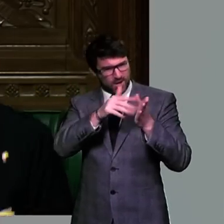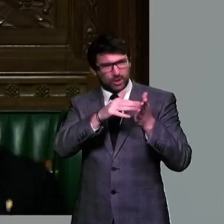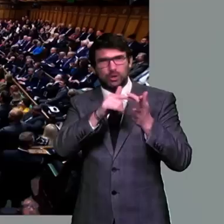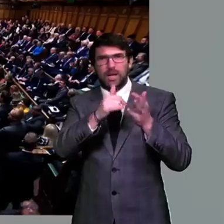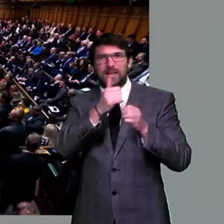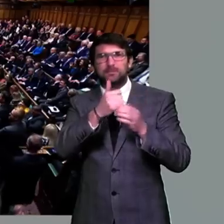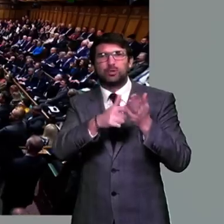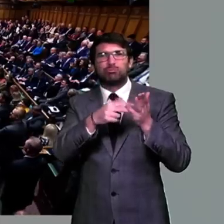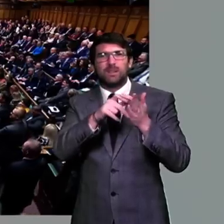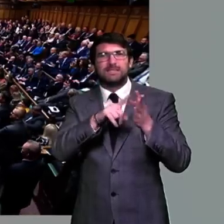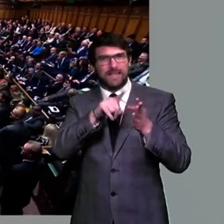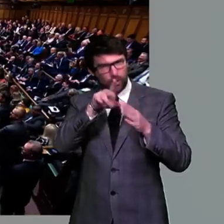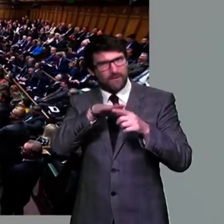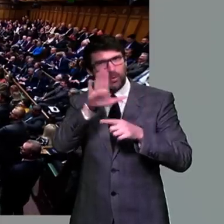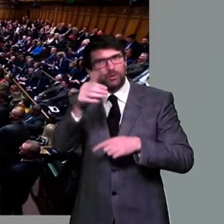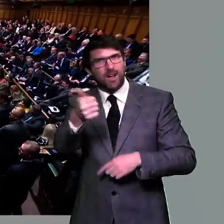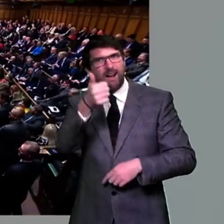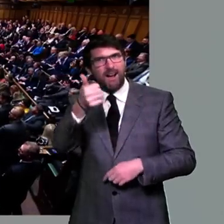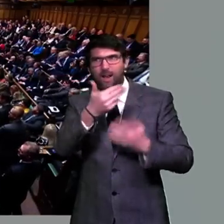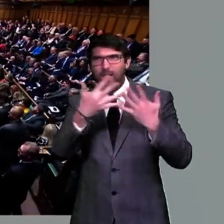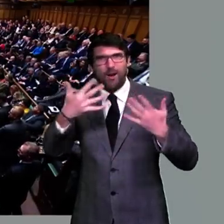future. Would